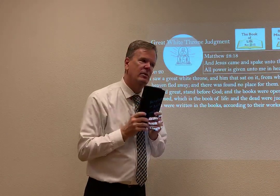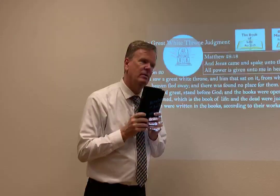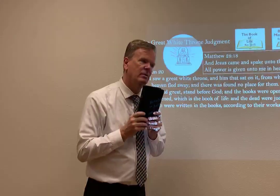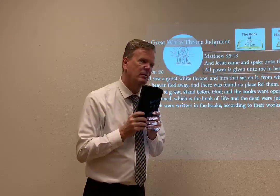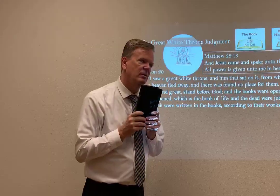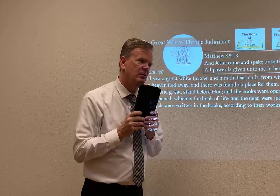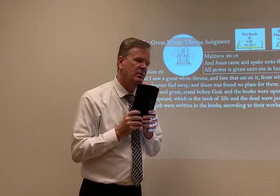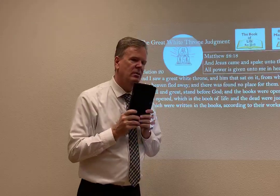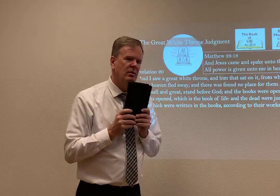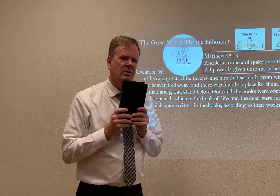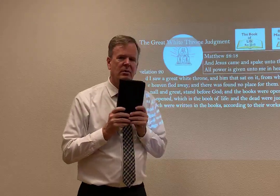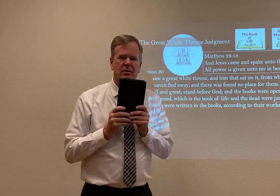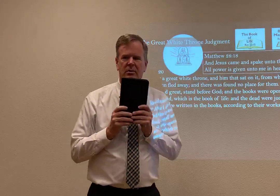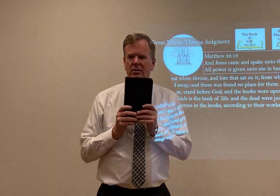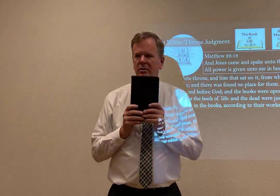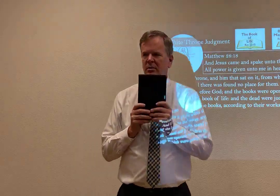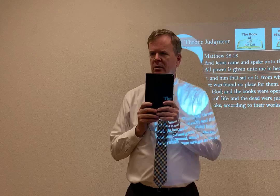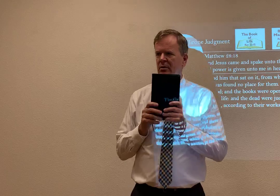Yes, that's beautiful.